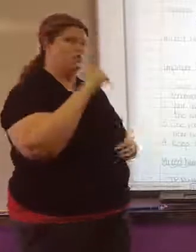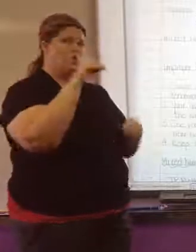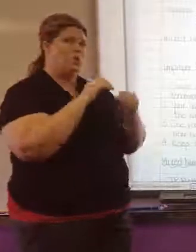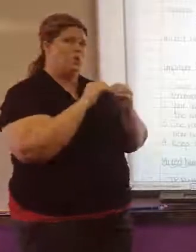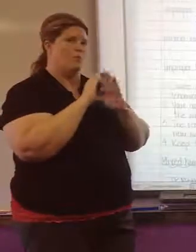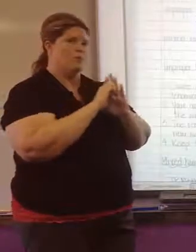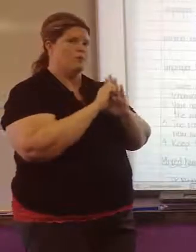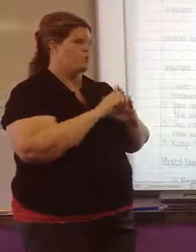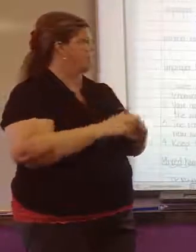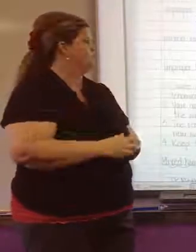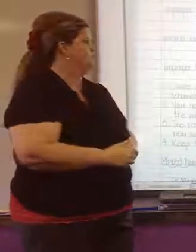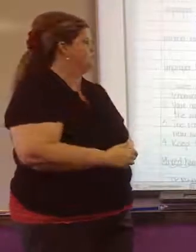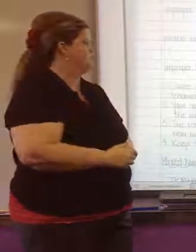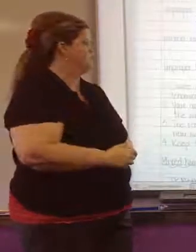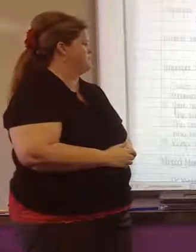example.